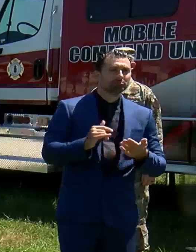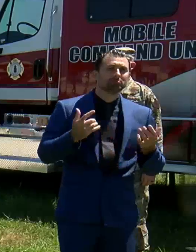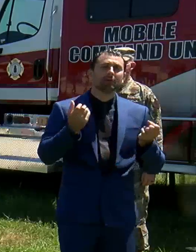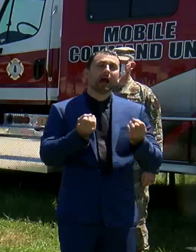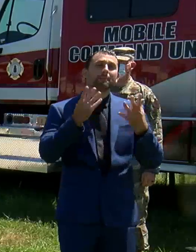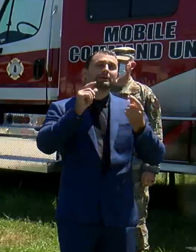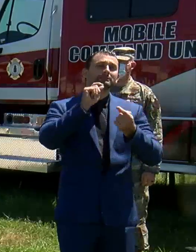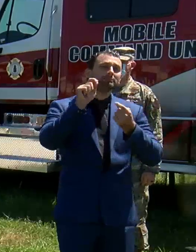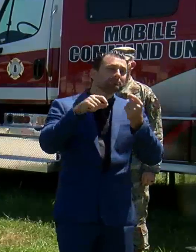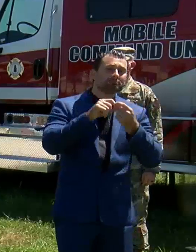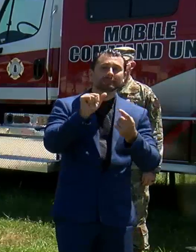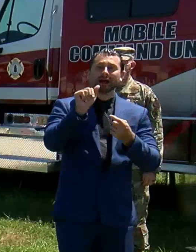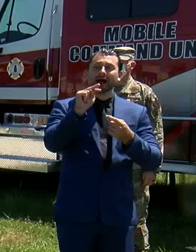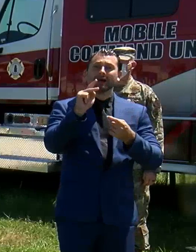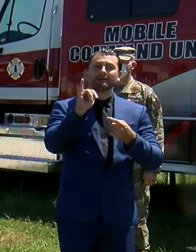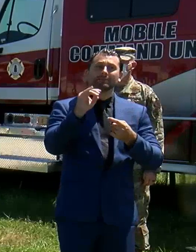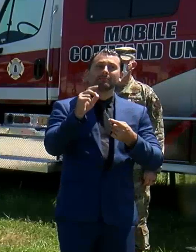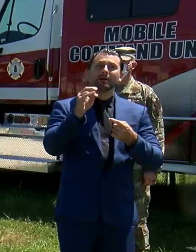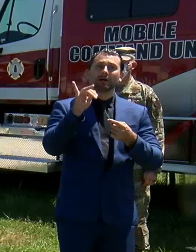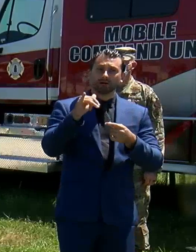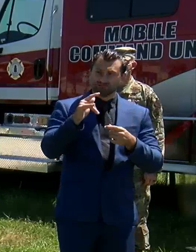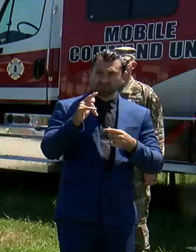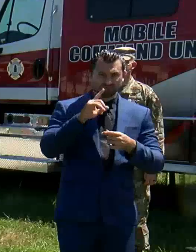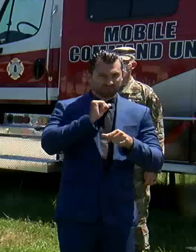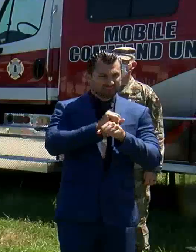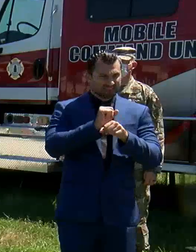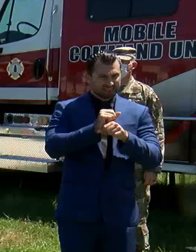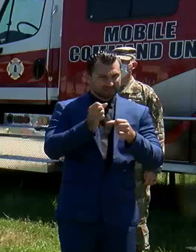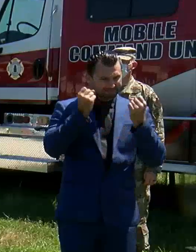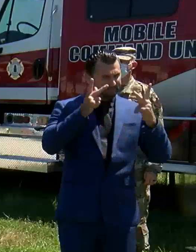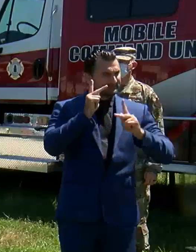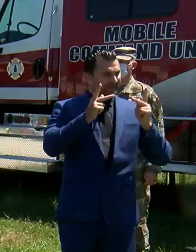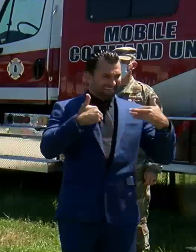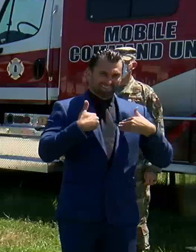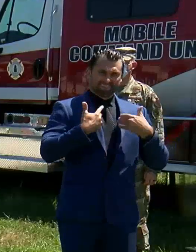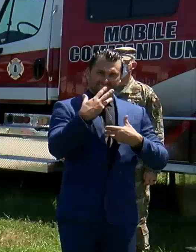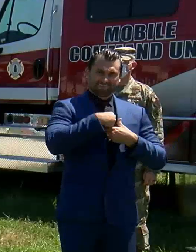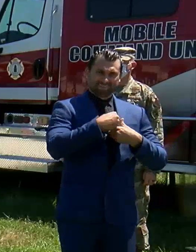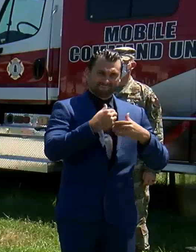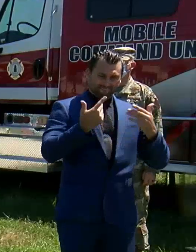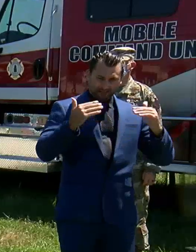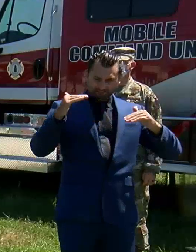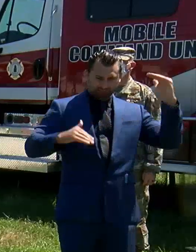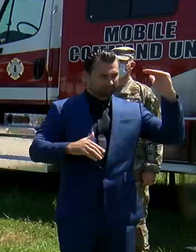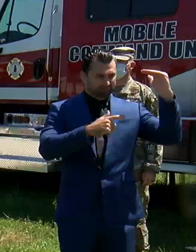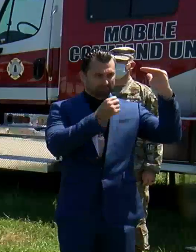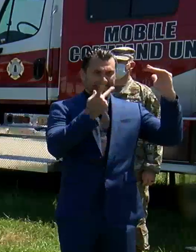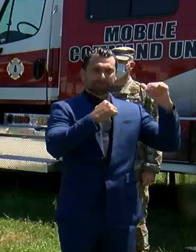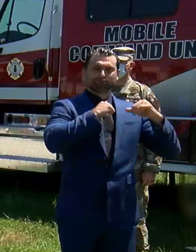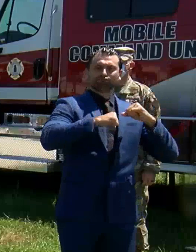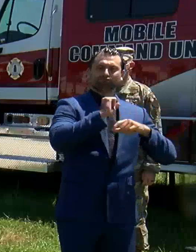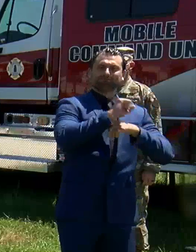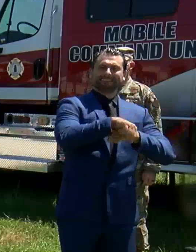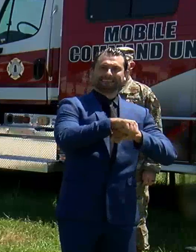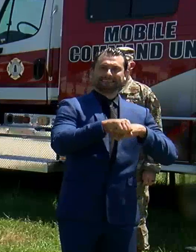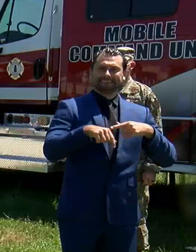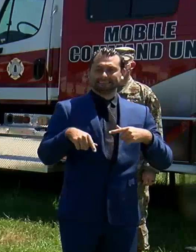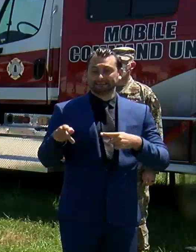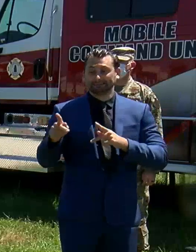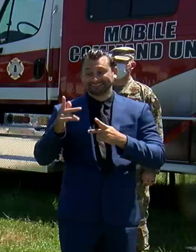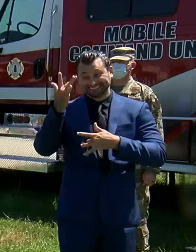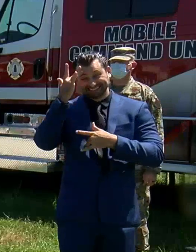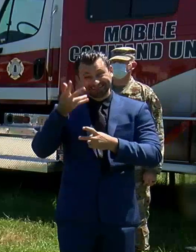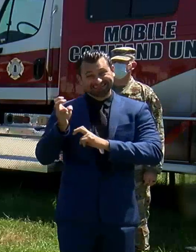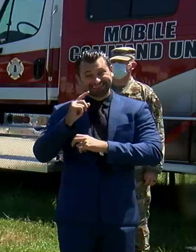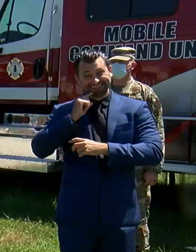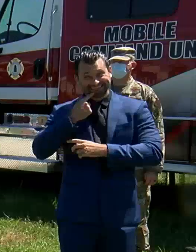excess of the number of people who've actually tested positive with a diagnostic test. So that's important to know. If you're a healthcare worker